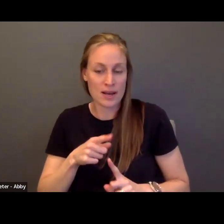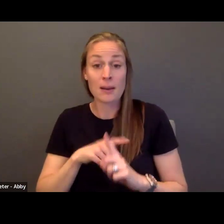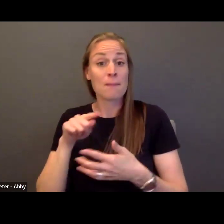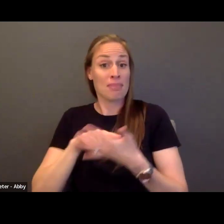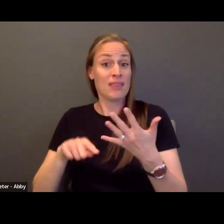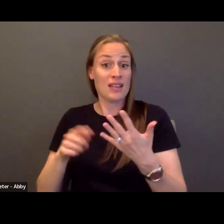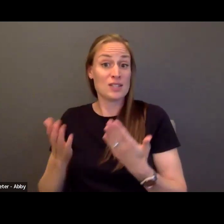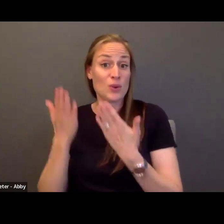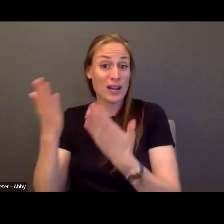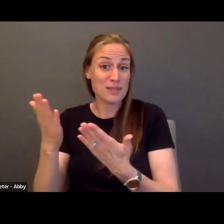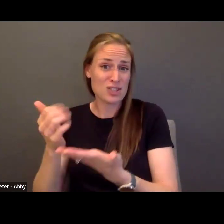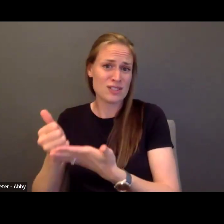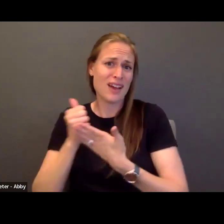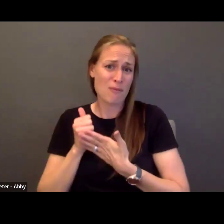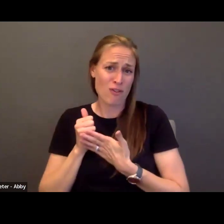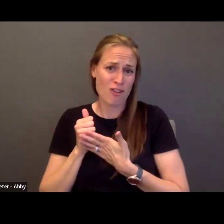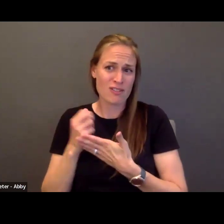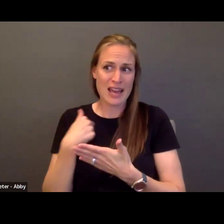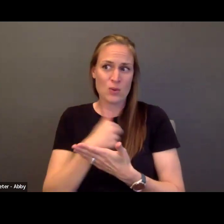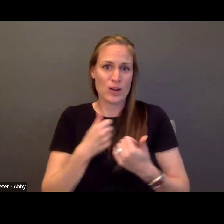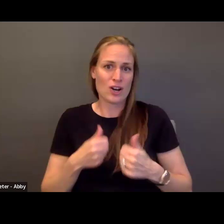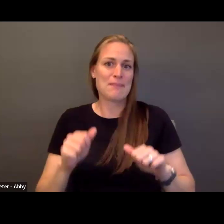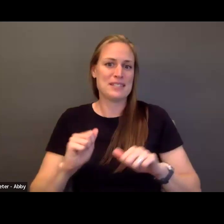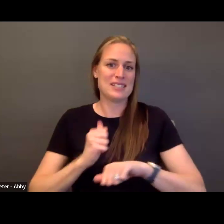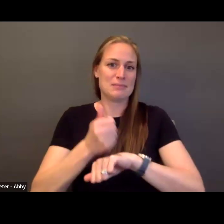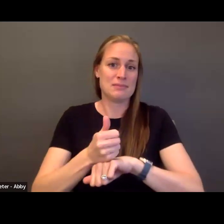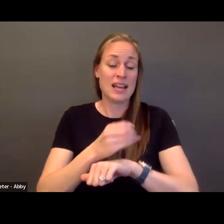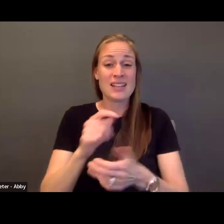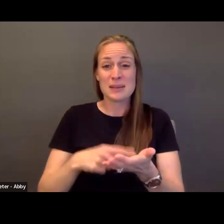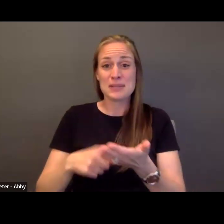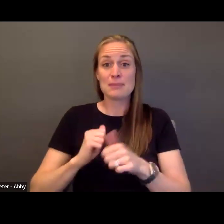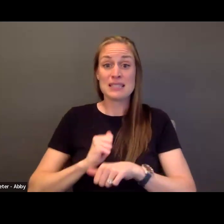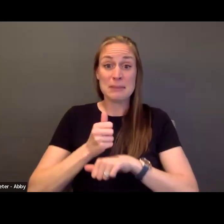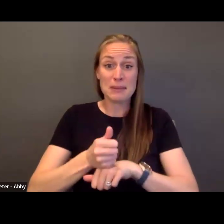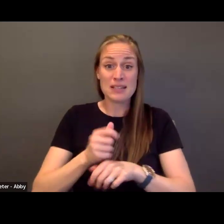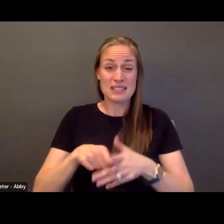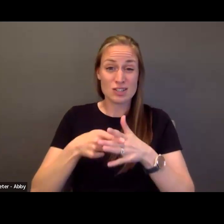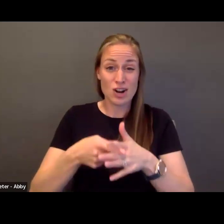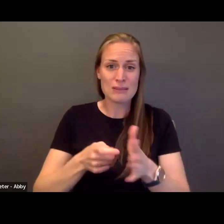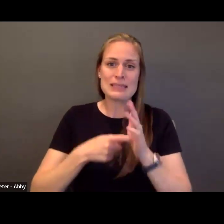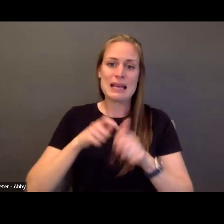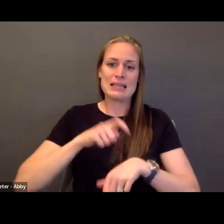we are attempting to implement them. And sometimes implementation just takes some time for things to be made.